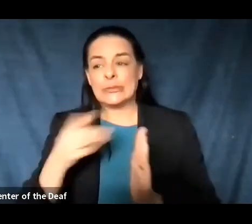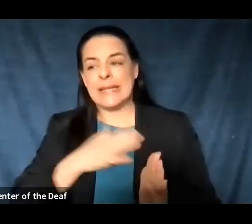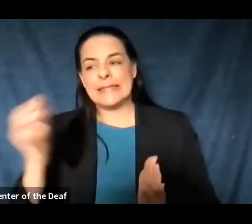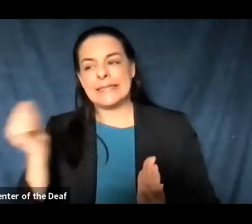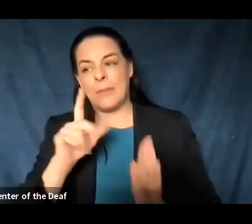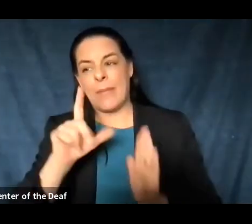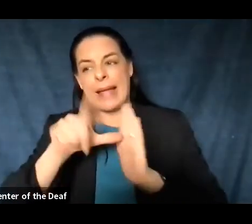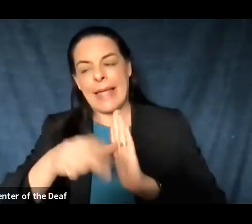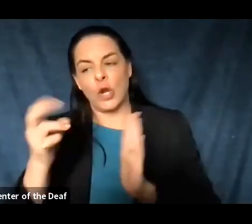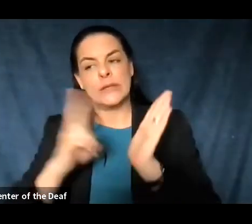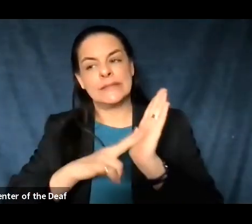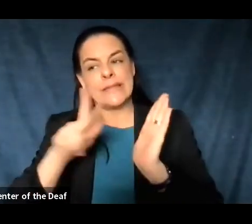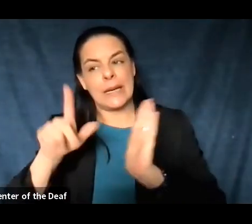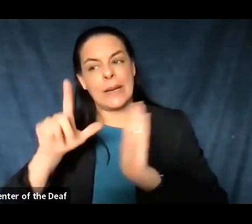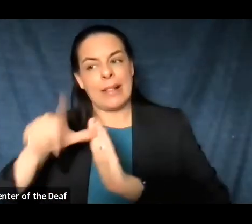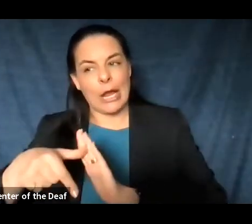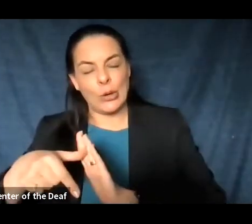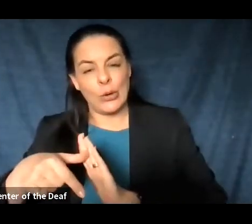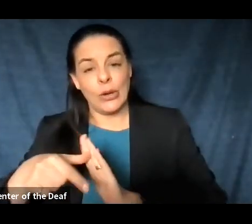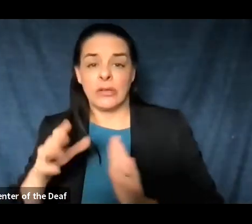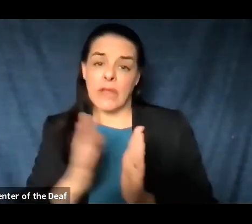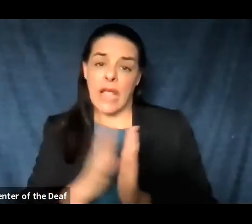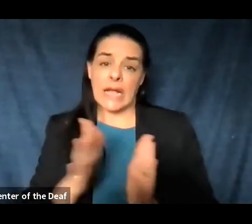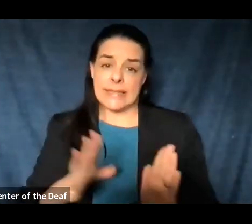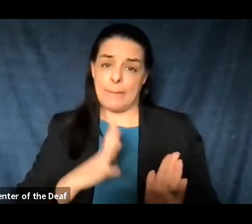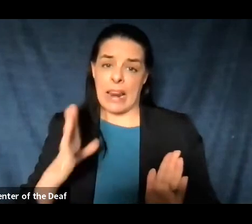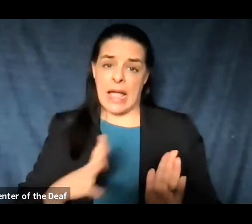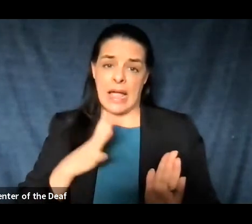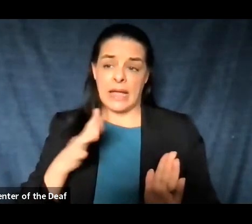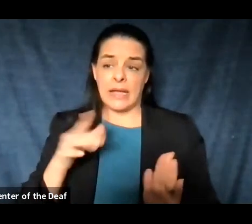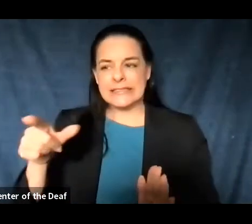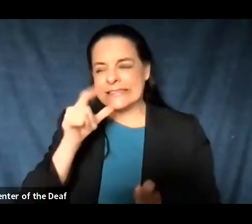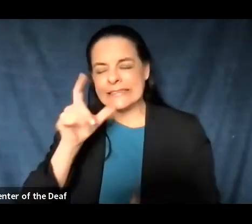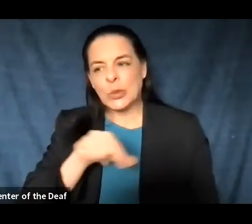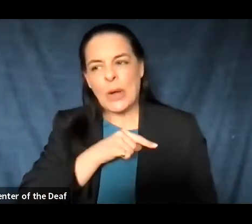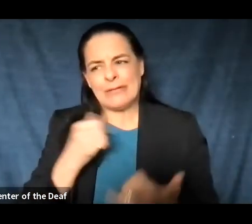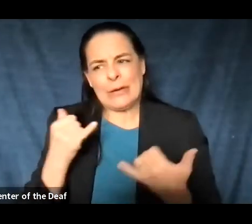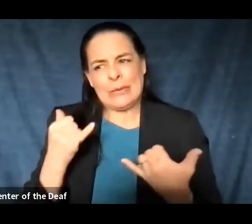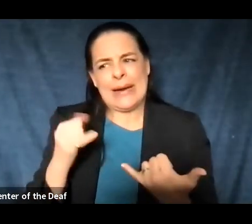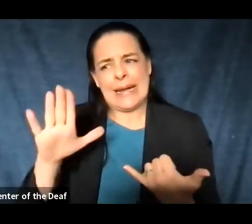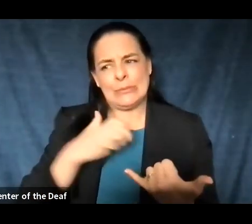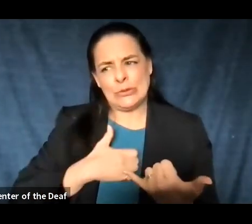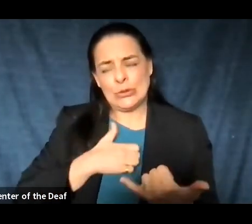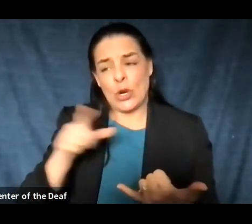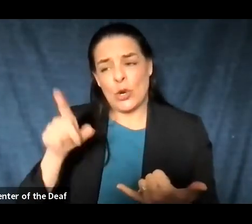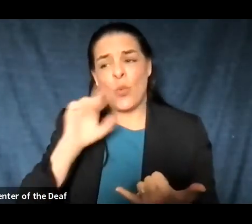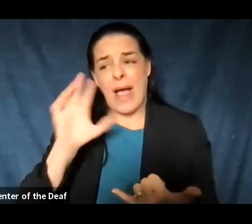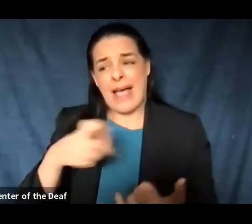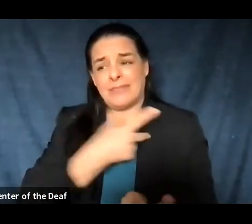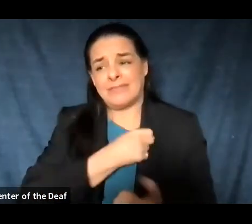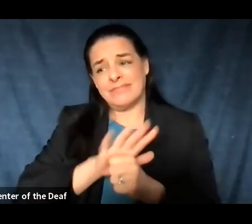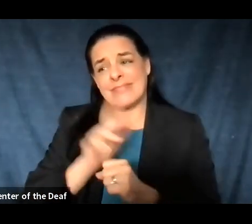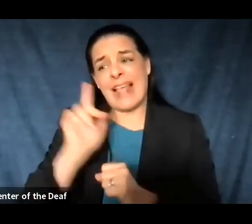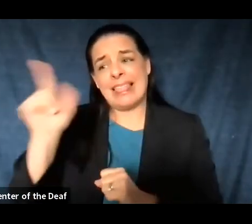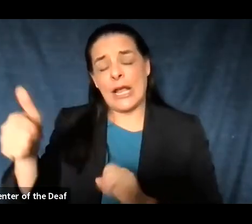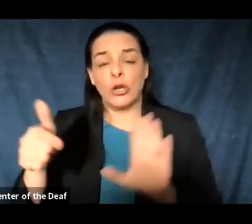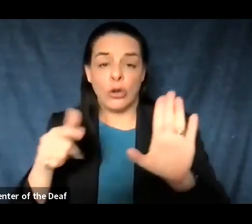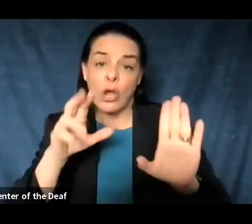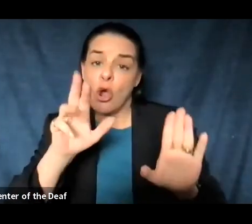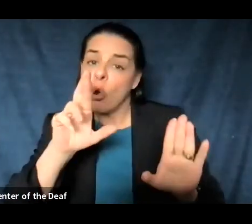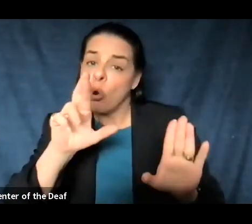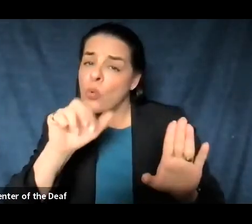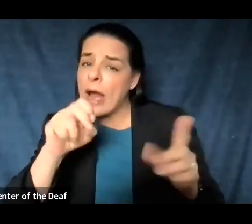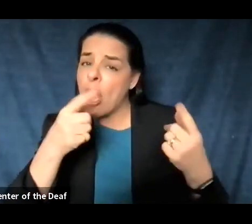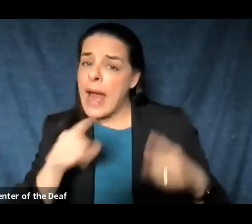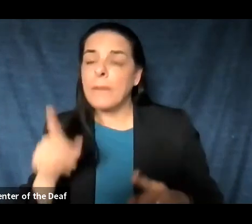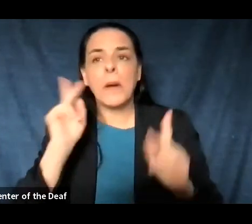up at a later time, politely told that they don't qualify and they'll have to get vaccinated later. It's rare. People are